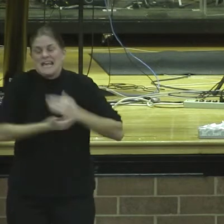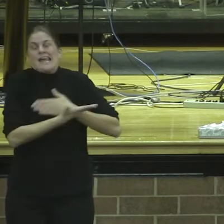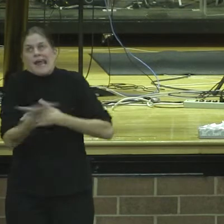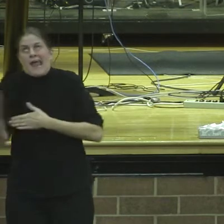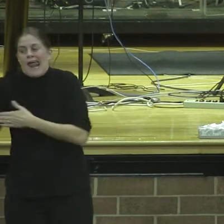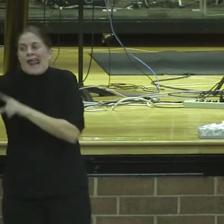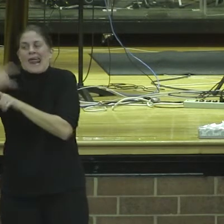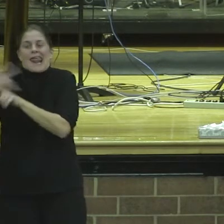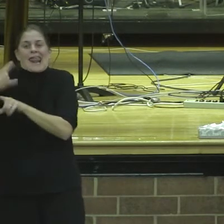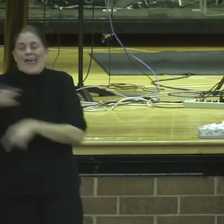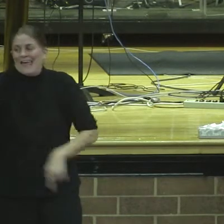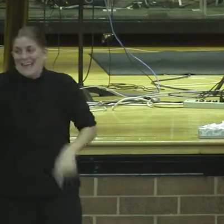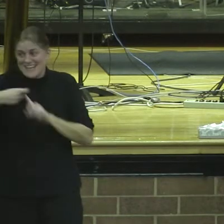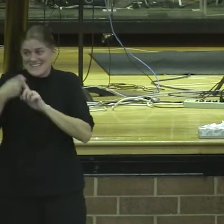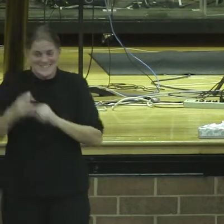it.